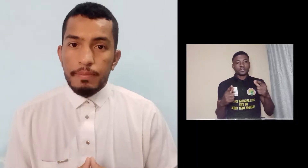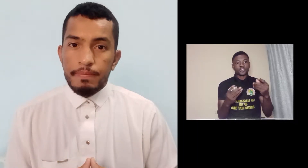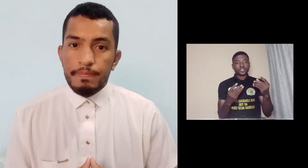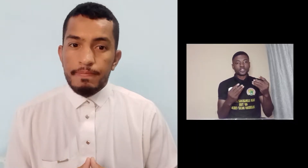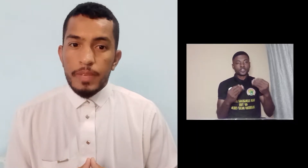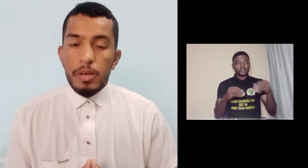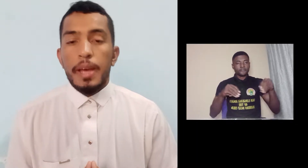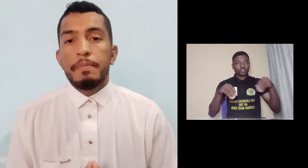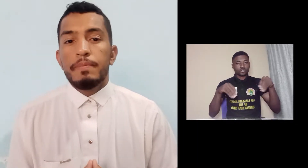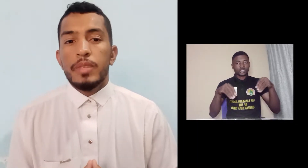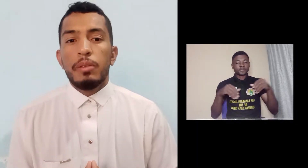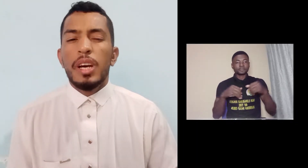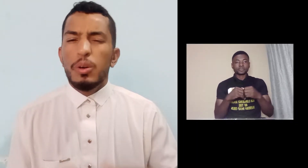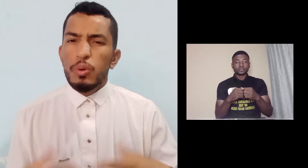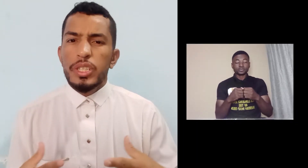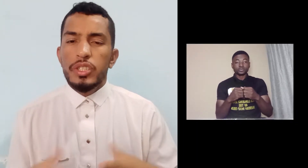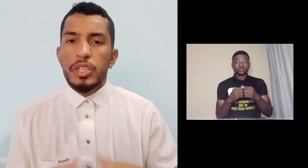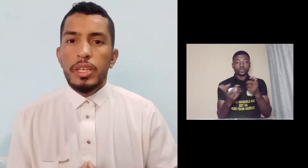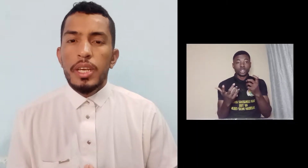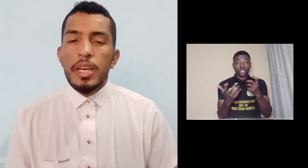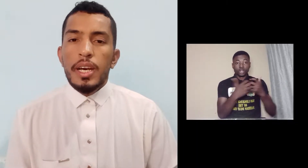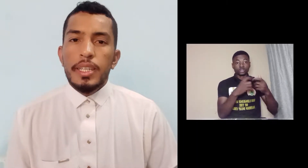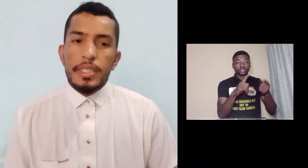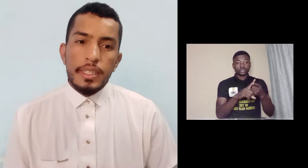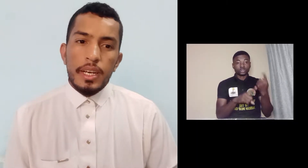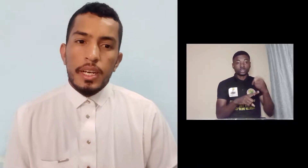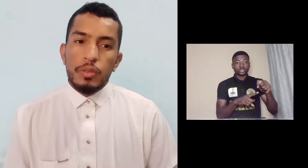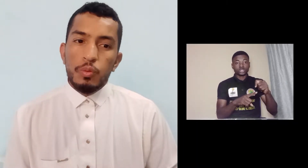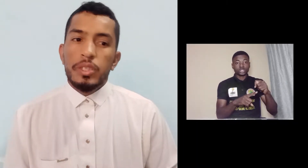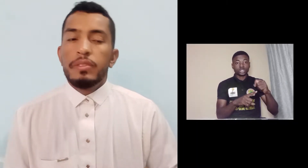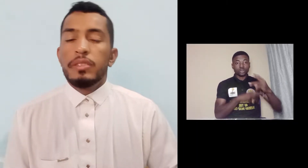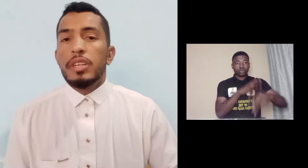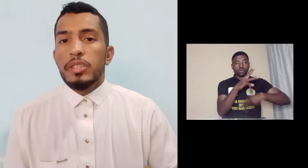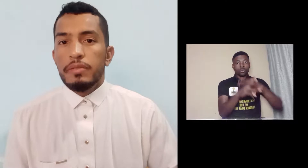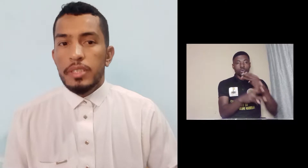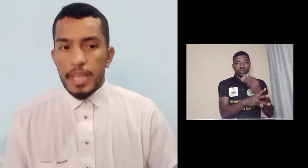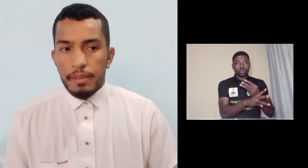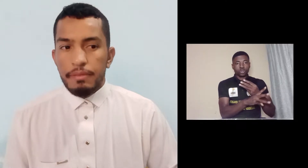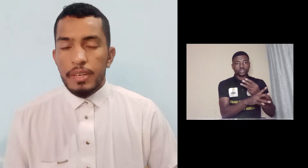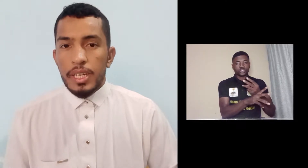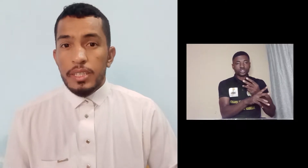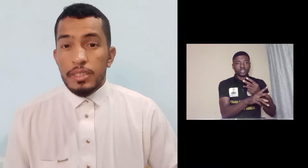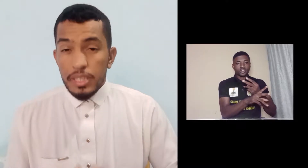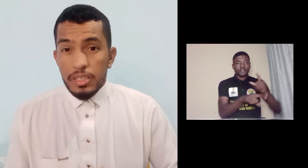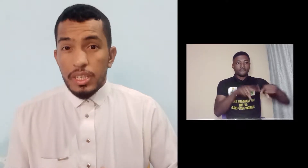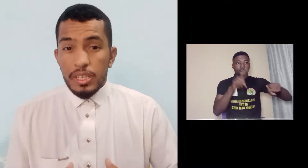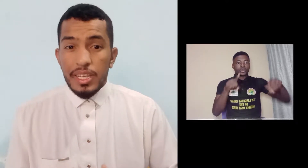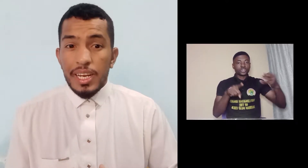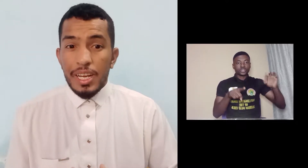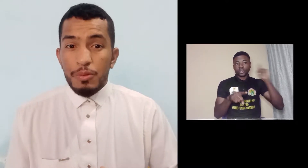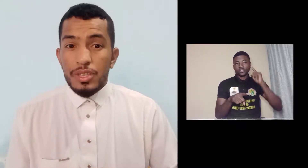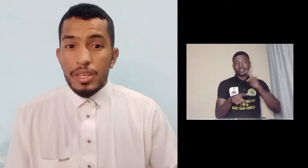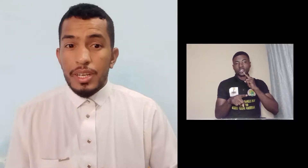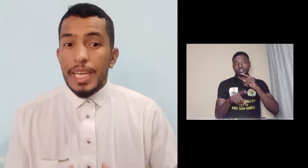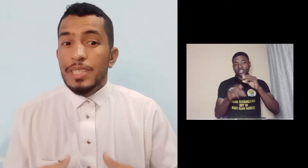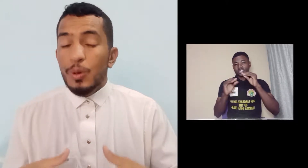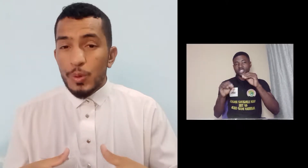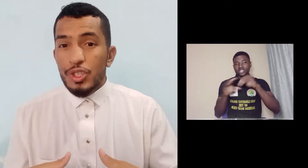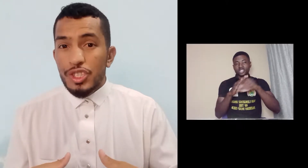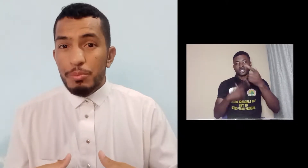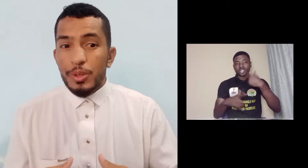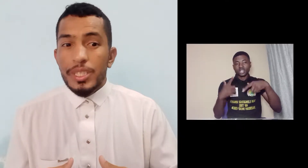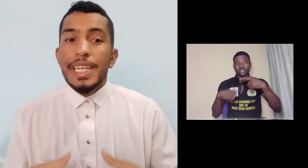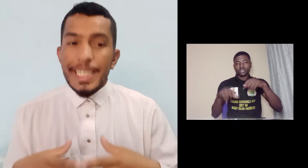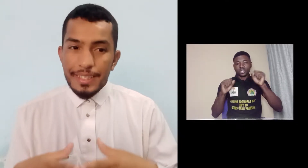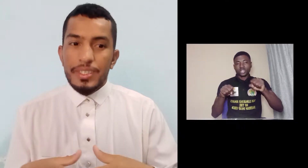fluently. Okay. So, according to the World Federation of the Deaf, teaching in sign language is also